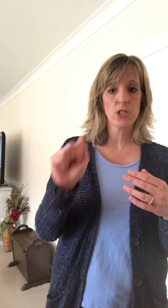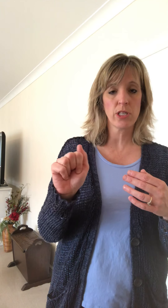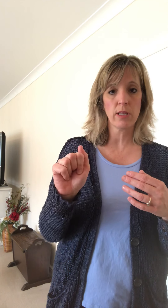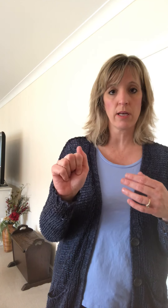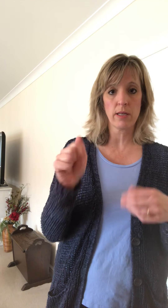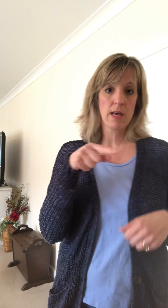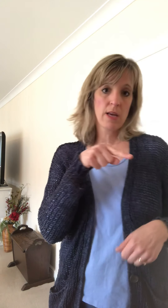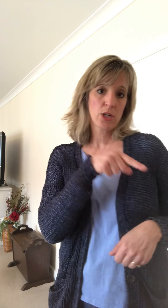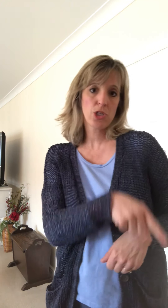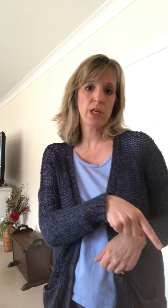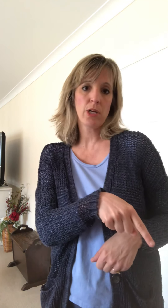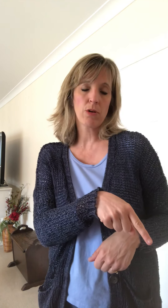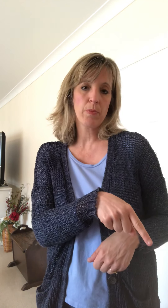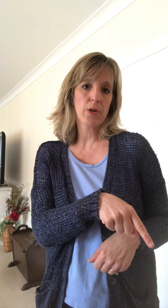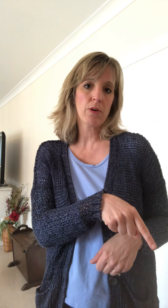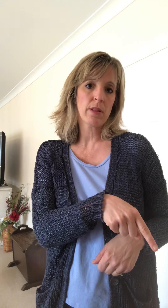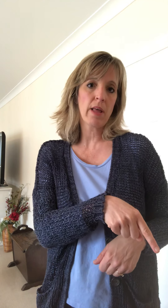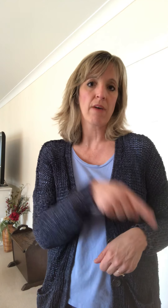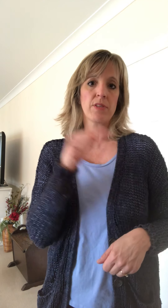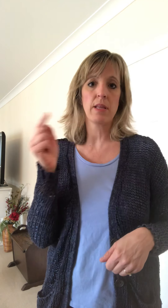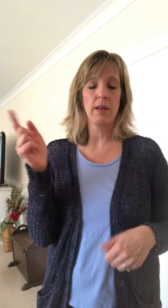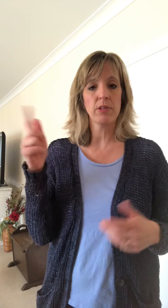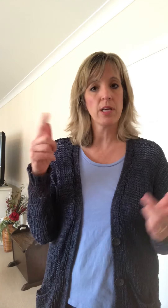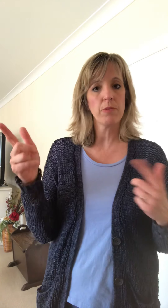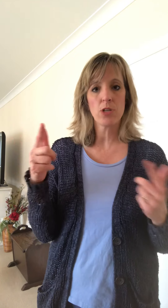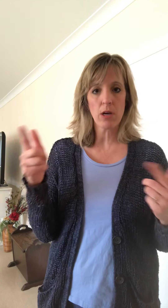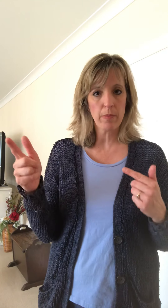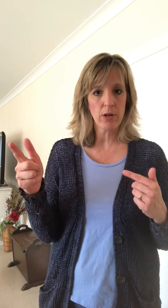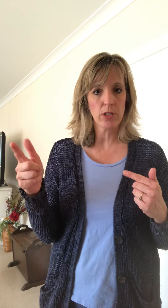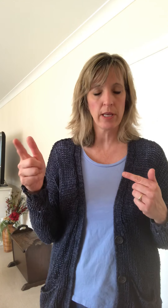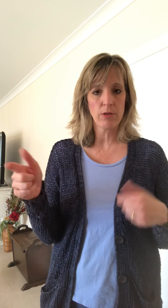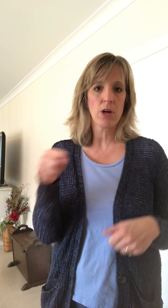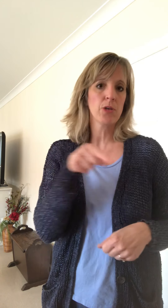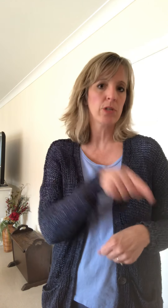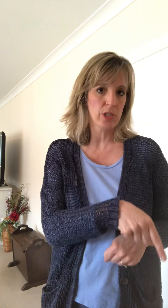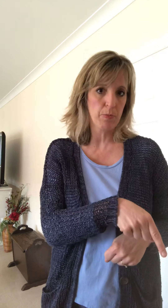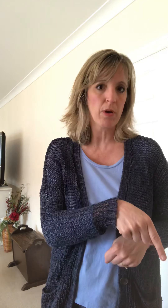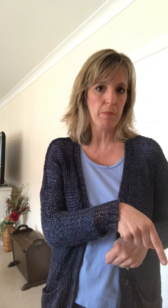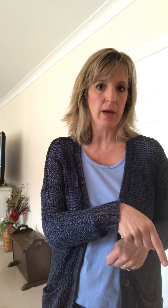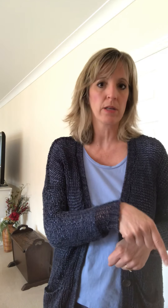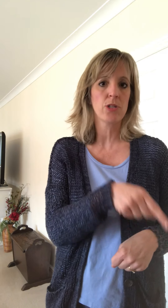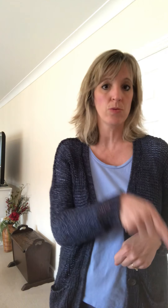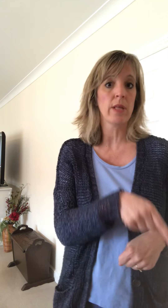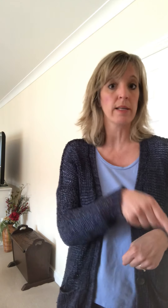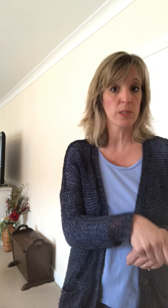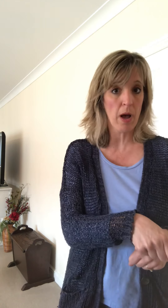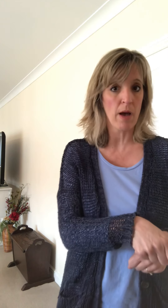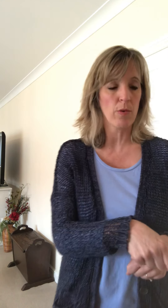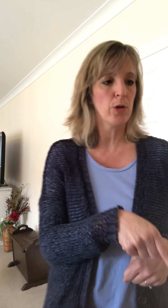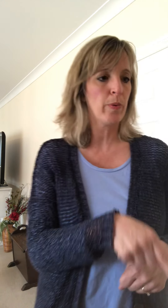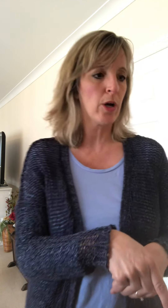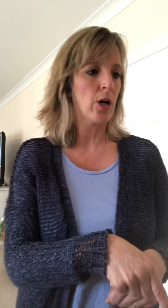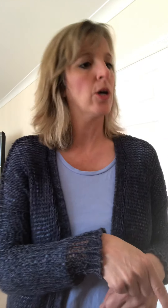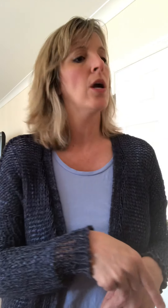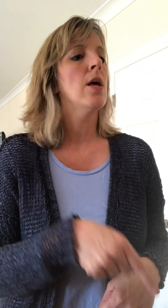she, you could put her on the left. And then every time you talk about her later on, you can just point back to that spot where you put her.